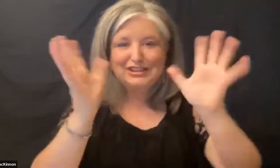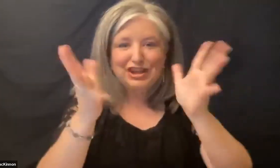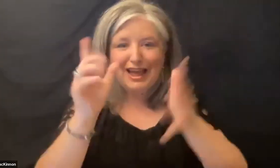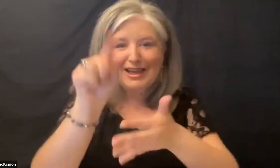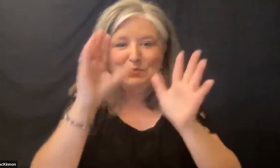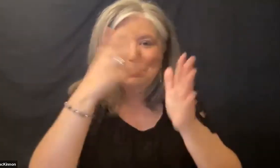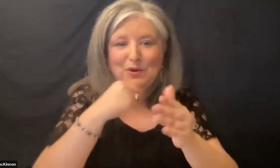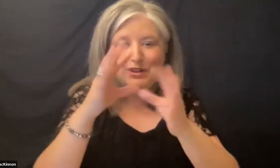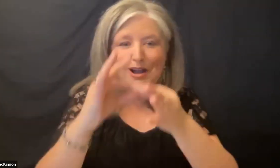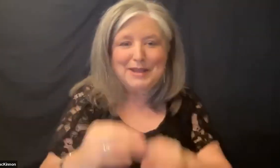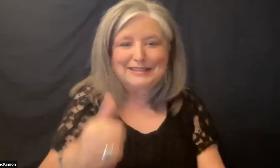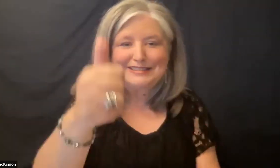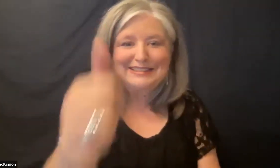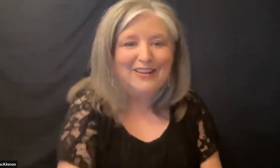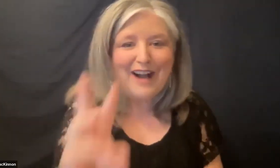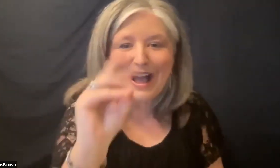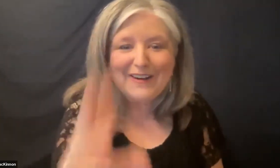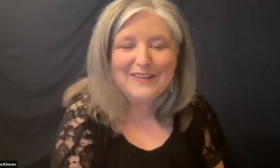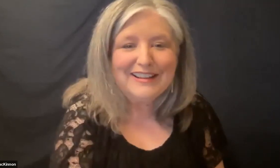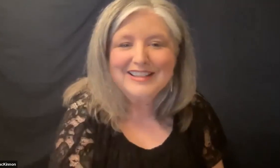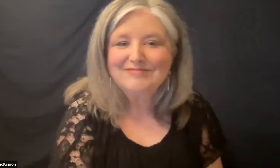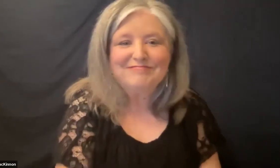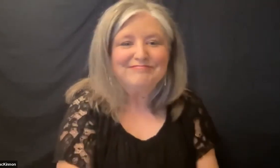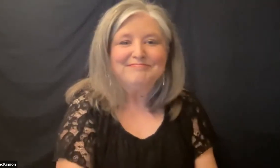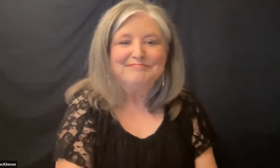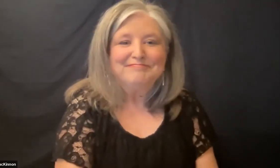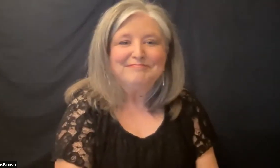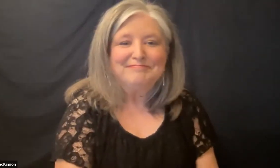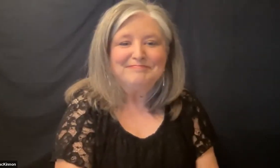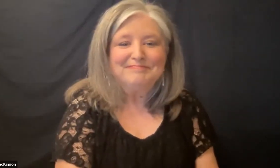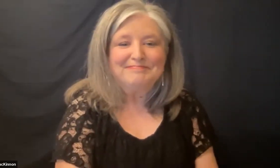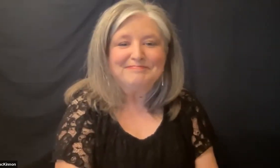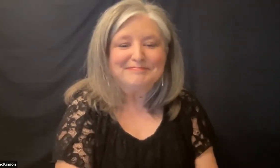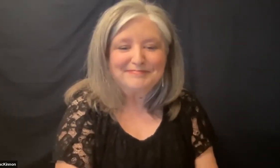I see there's a lot of comments in the chat from people. Wow, absolutely amazing.